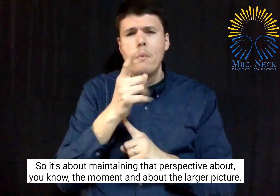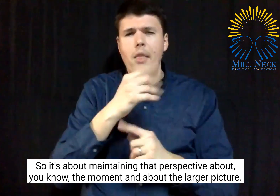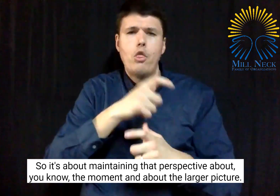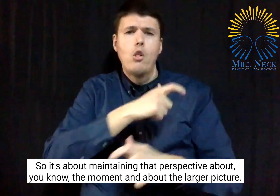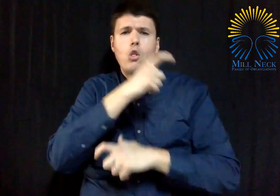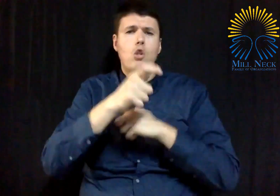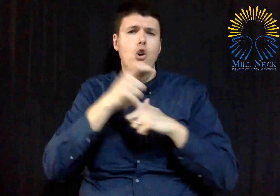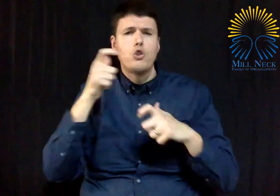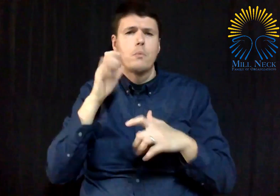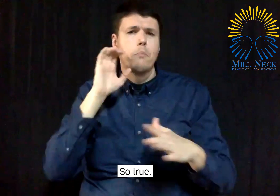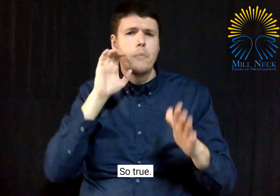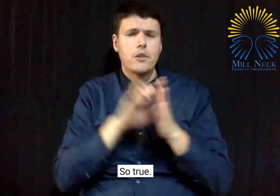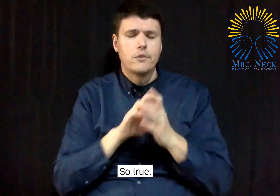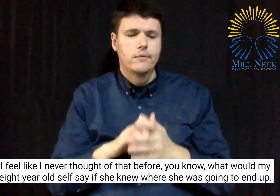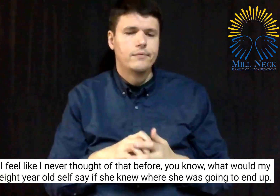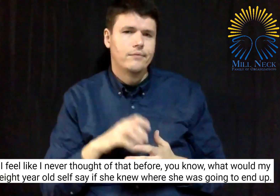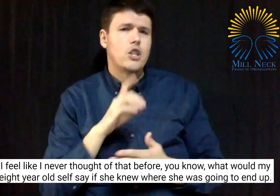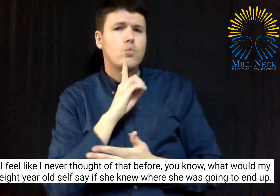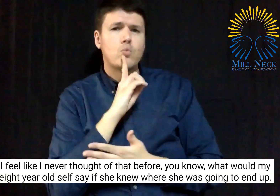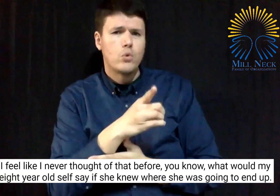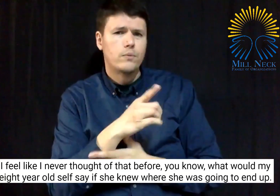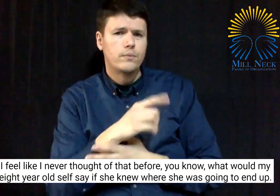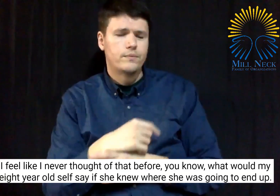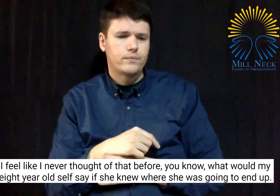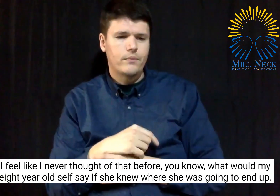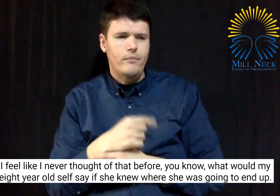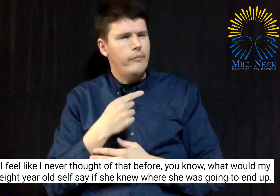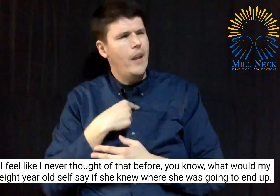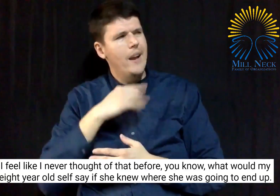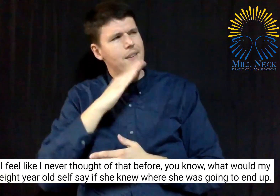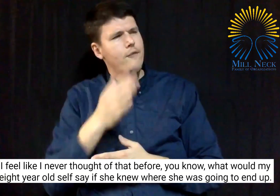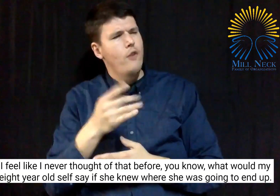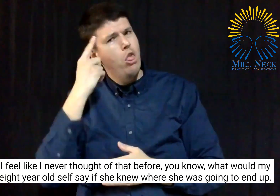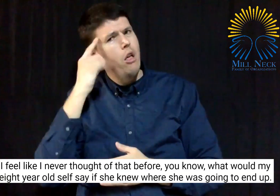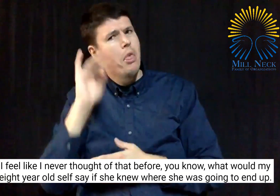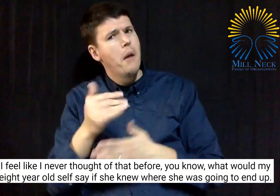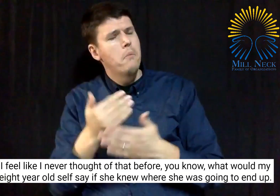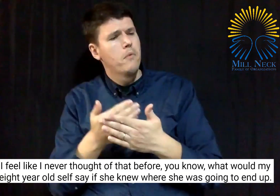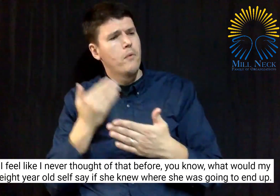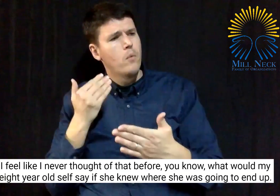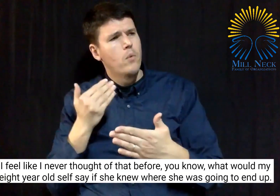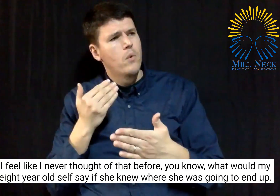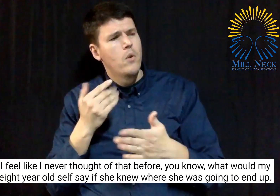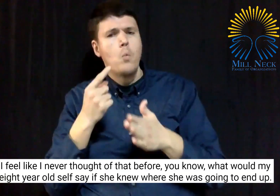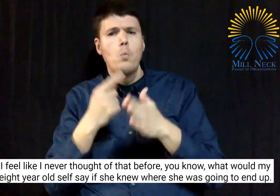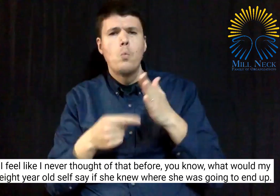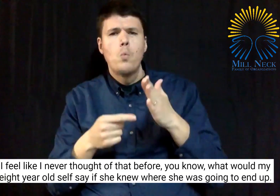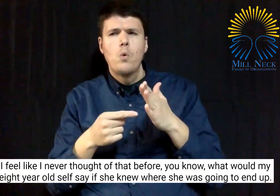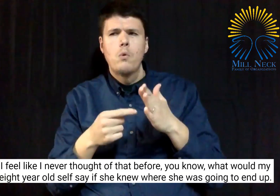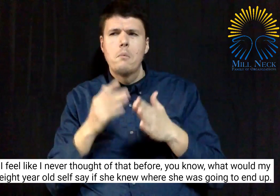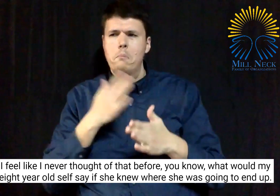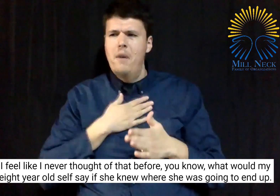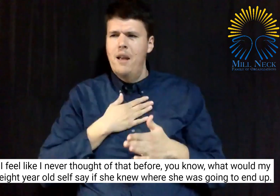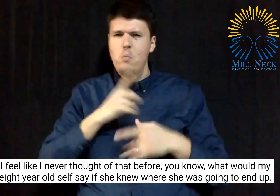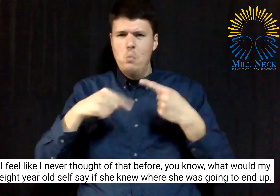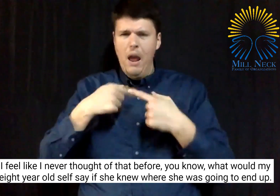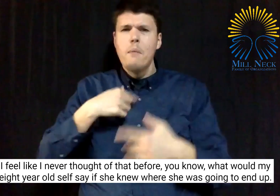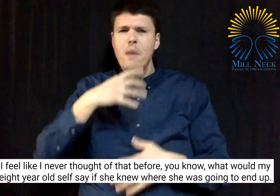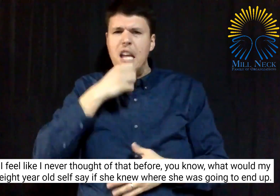picture. So true. I feel like I never thought of that before. What would my 8-year-old self say if she knew